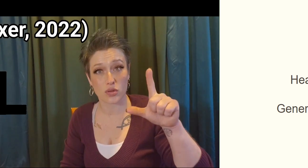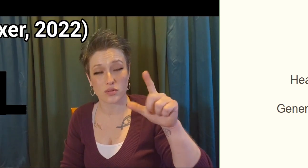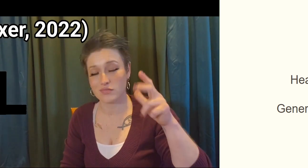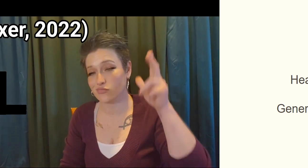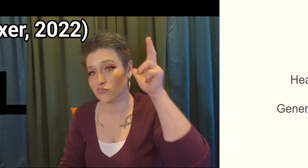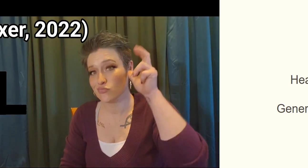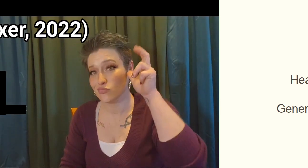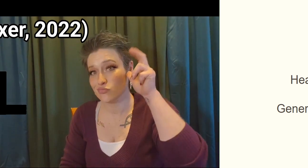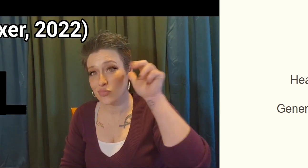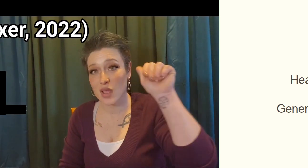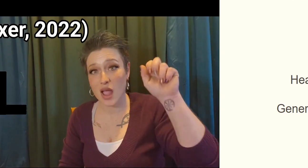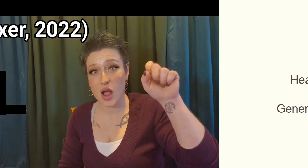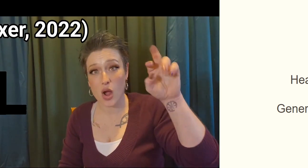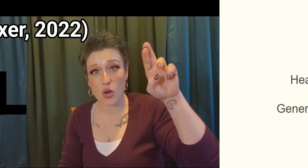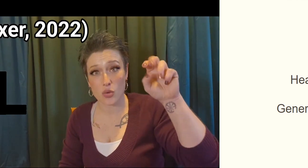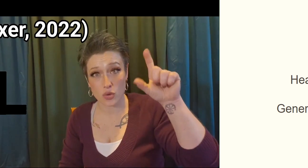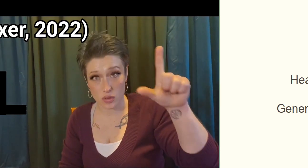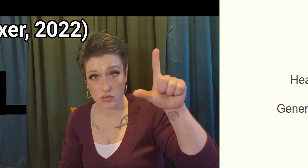Oral,